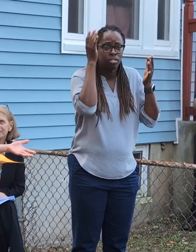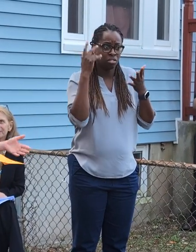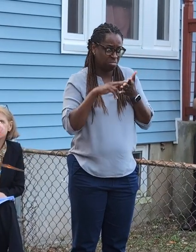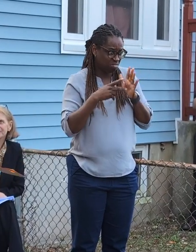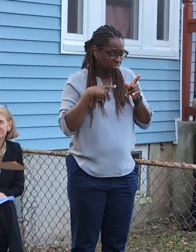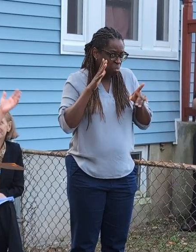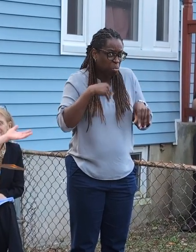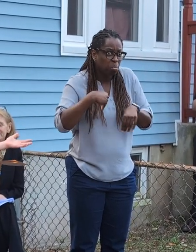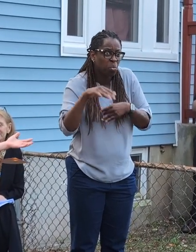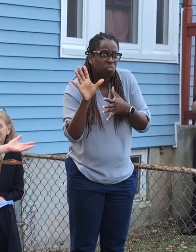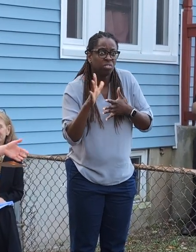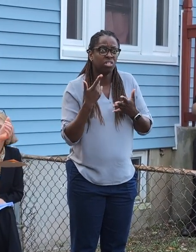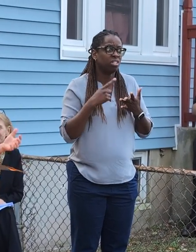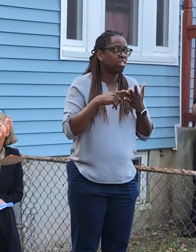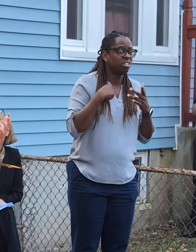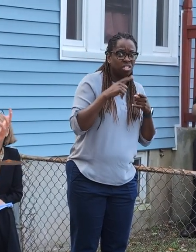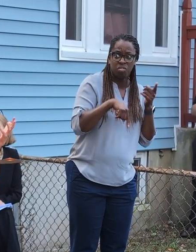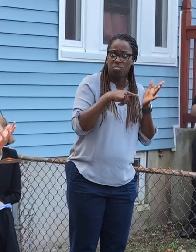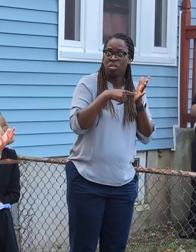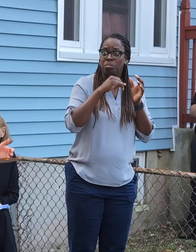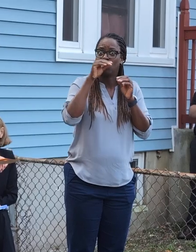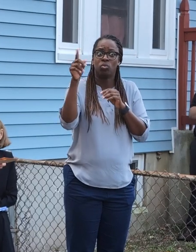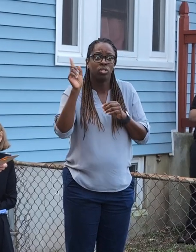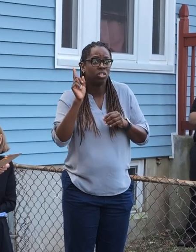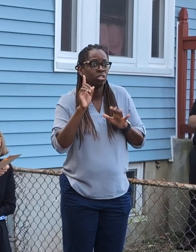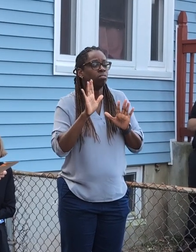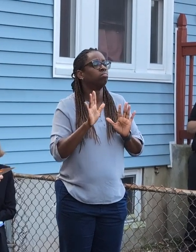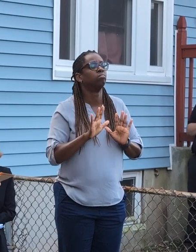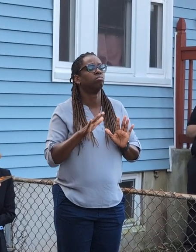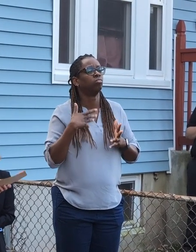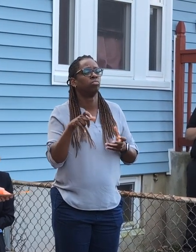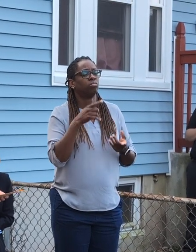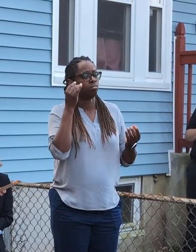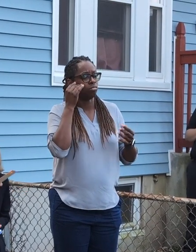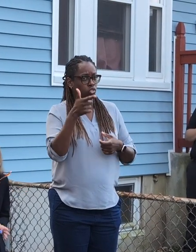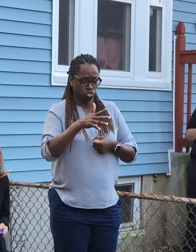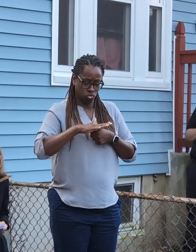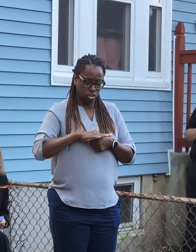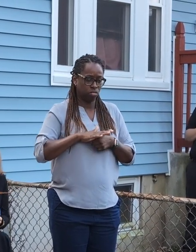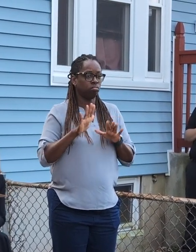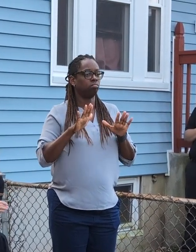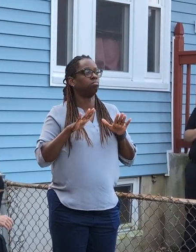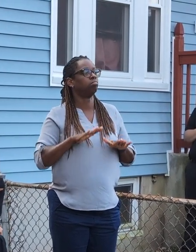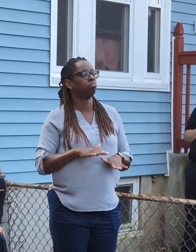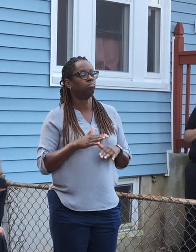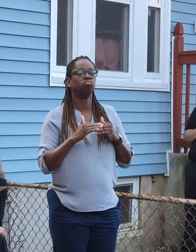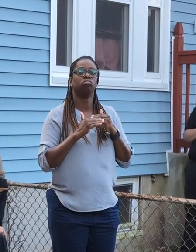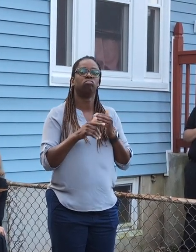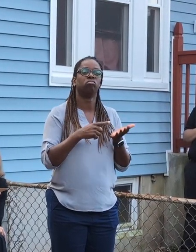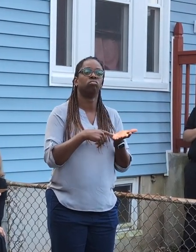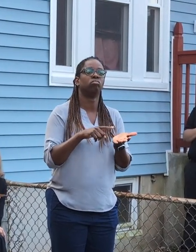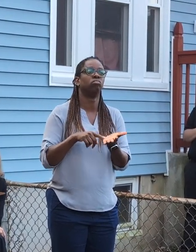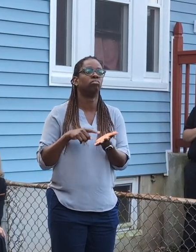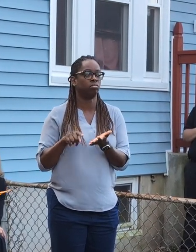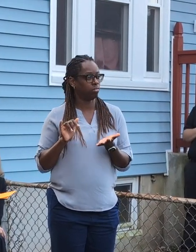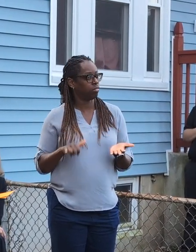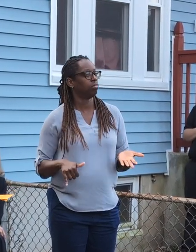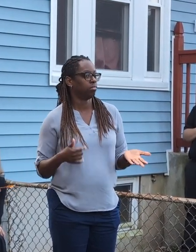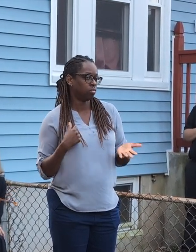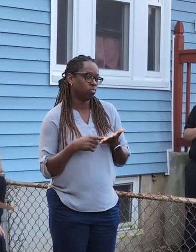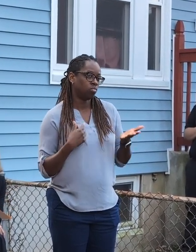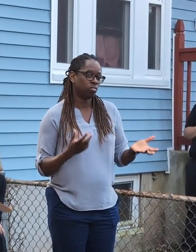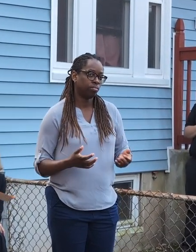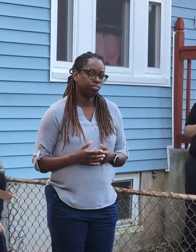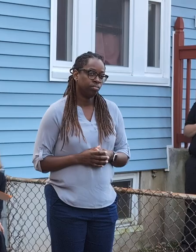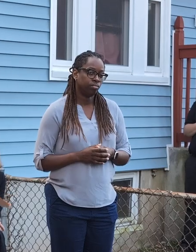don't have to worry about that. That goes away. This is really, really powerful. Another really important thing about AOP is that